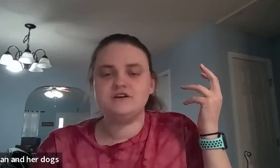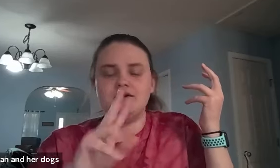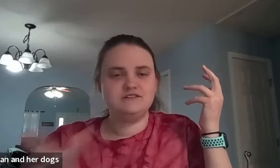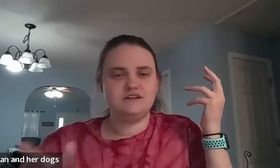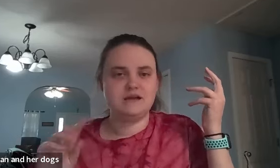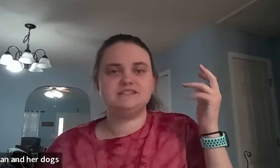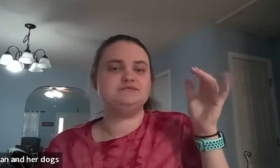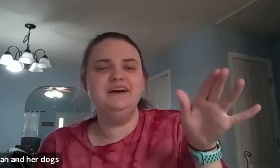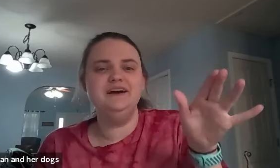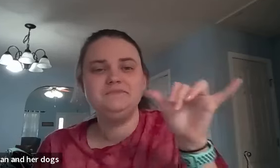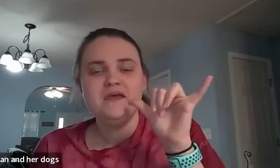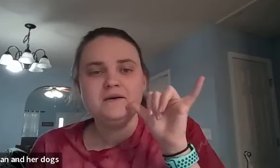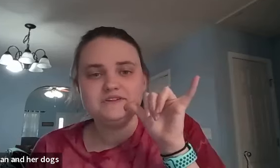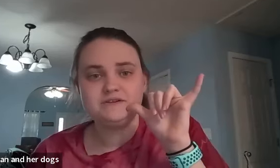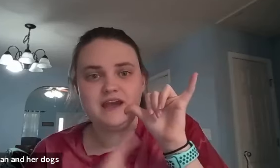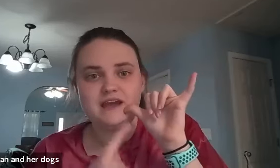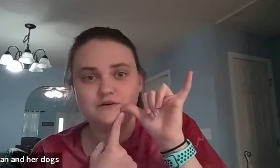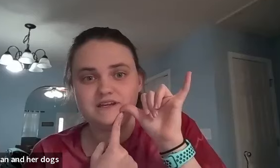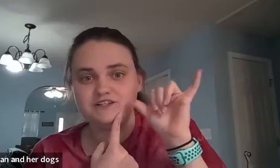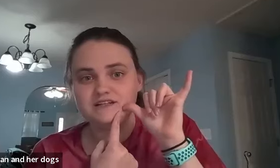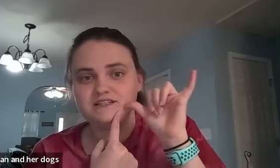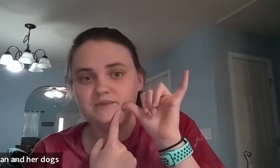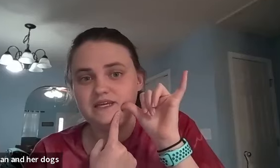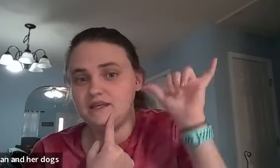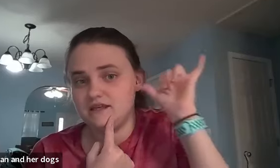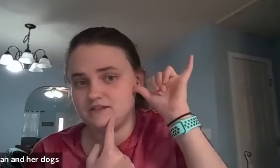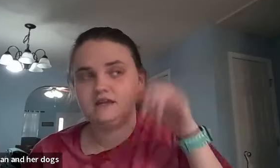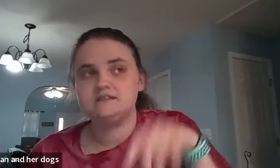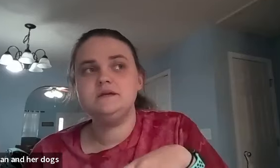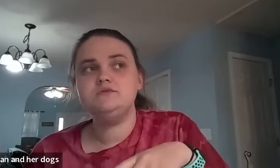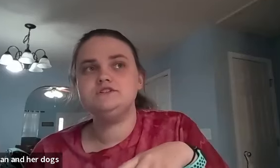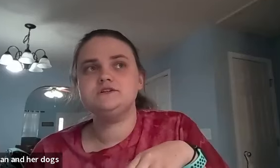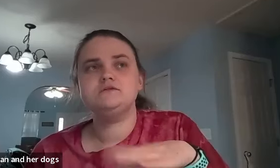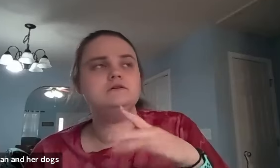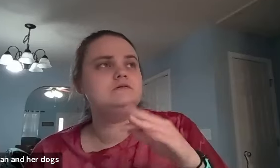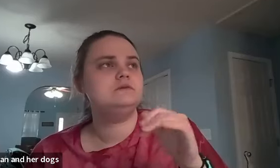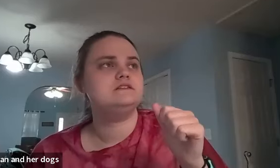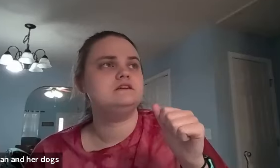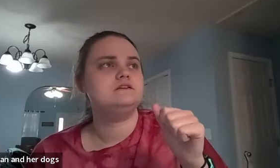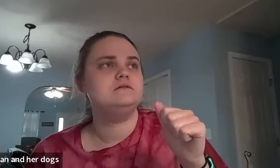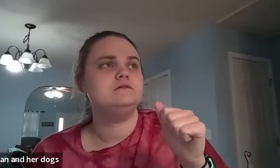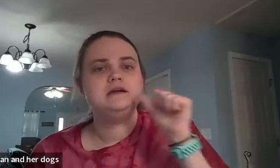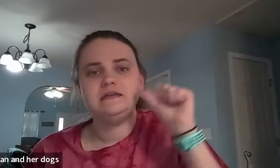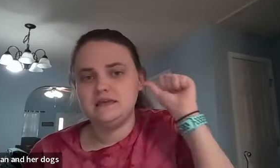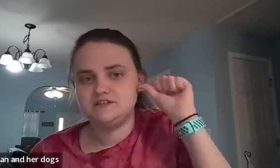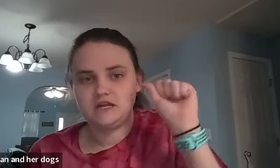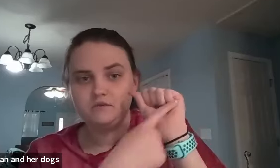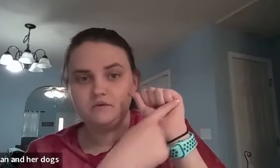I was looking at a message. But so yeah, so our yesterday is going to be yesterday. Some people will do, what is it they do? Yesterday, without